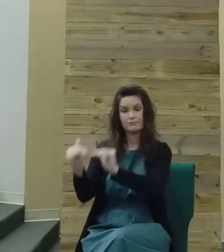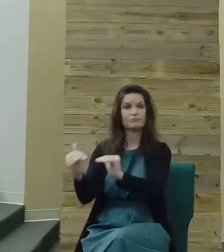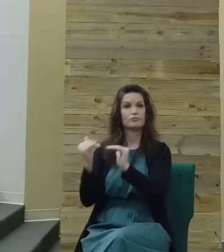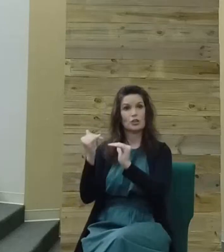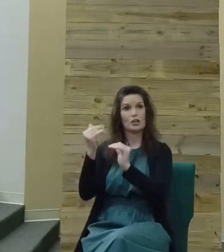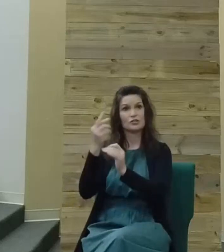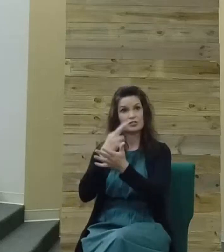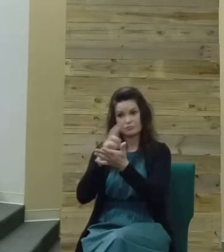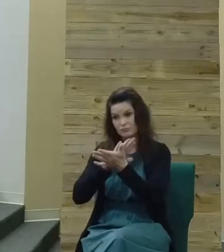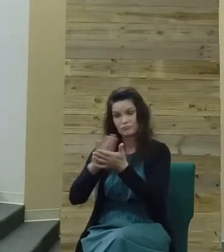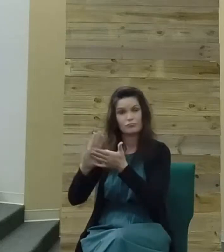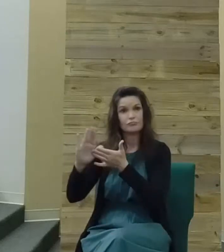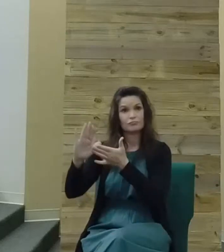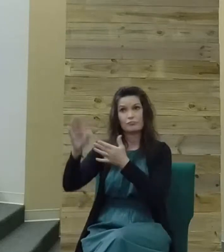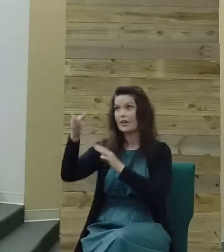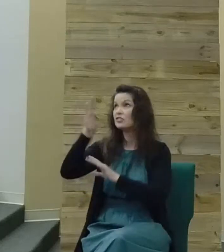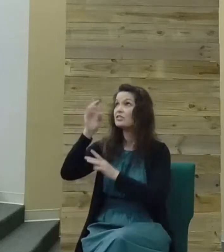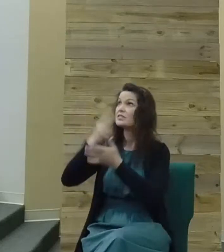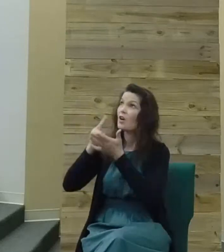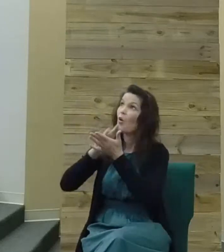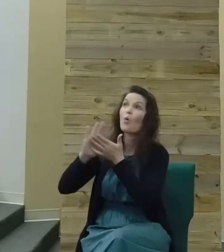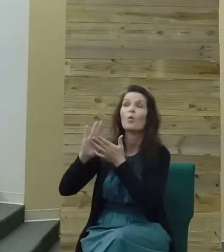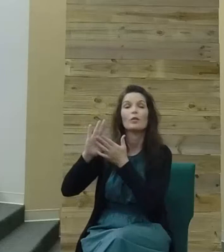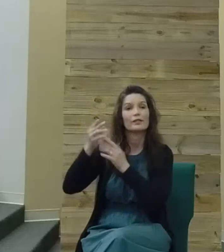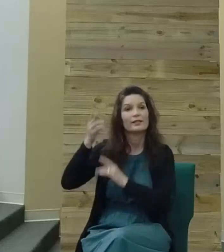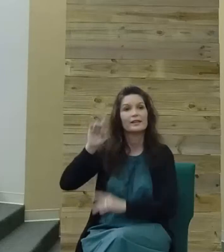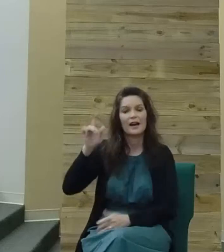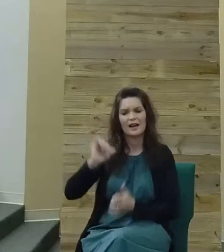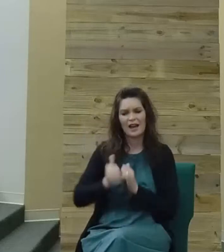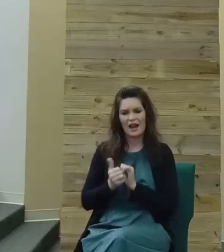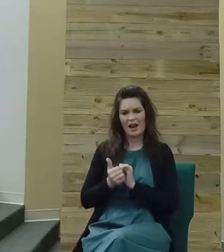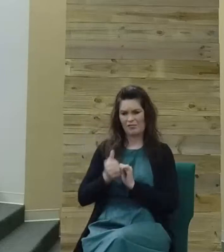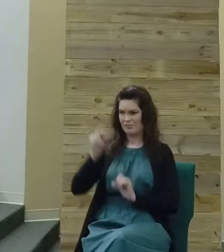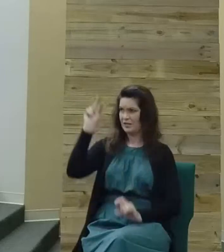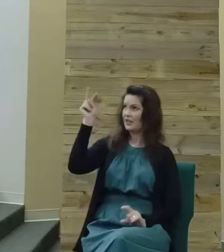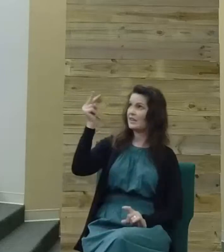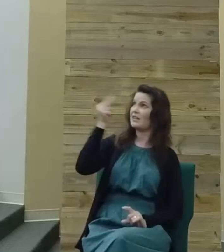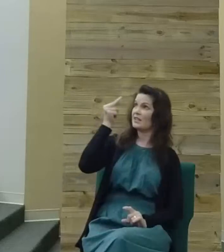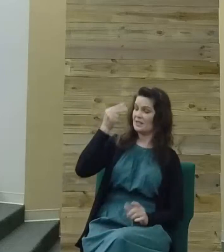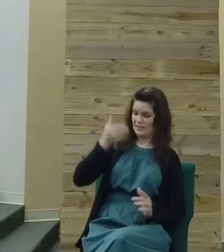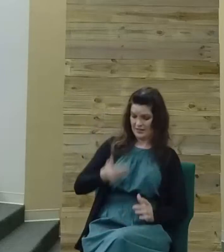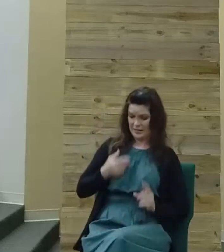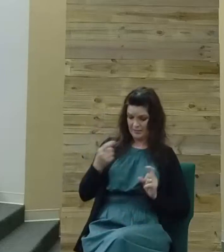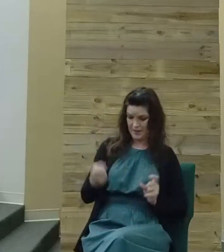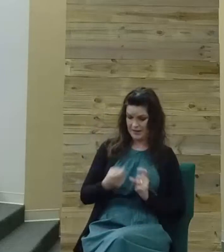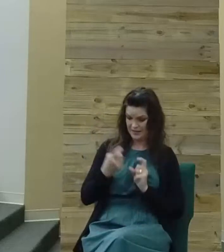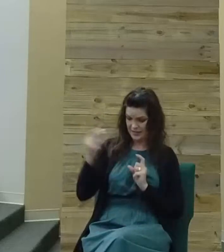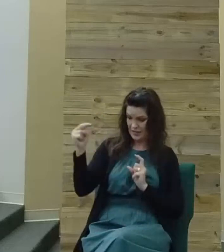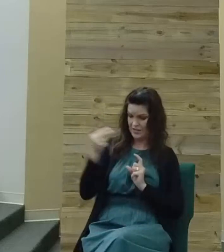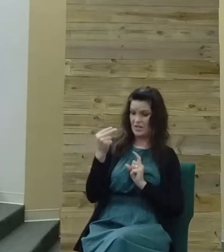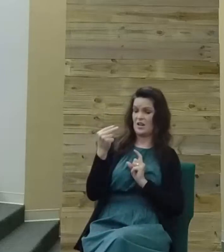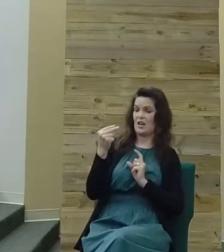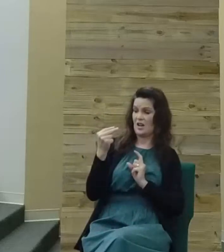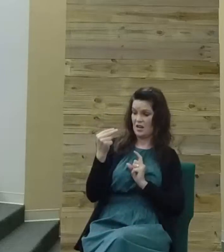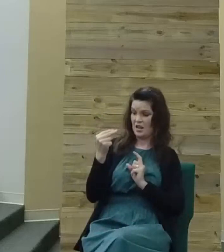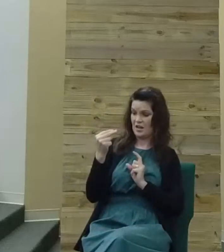just and righteous and holy God? How can God see my sin